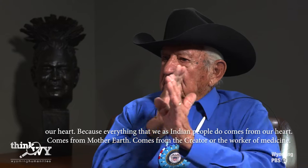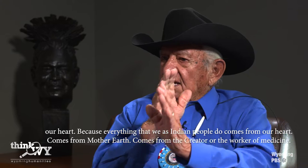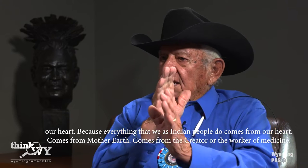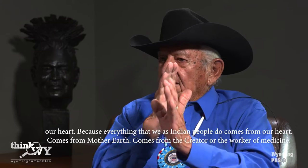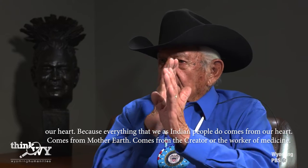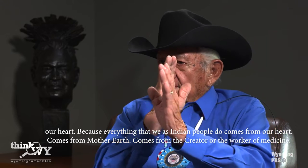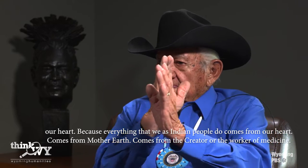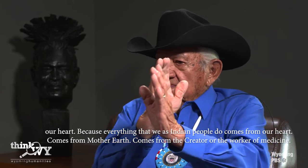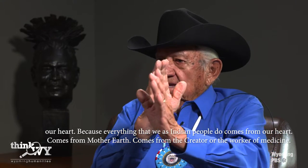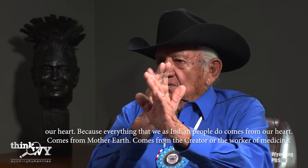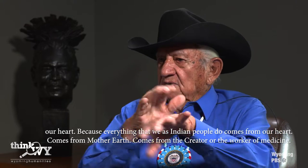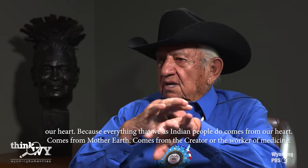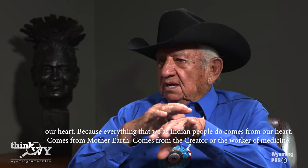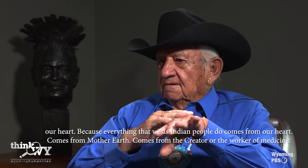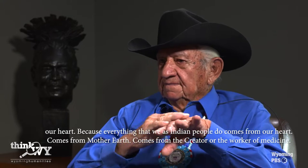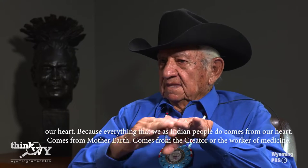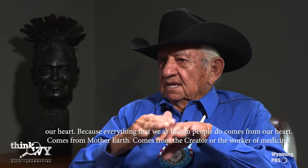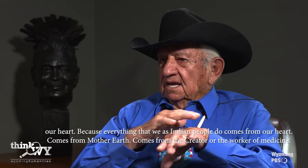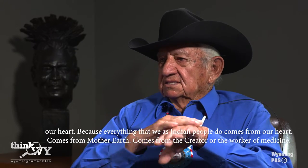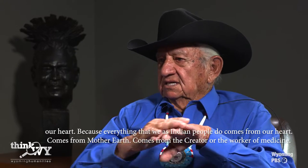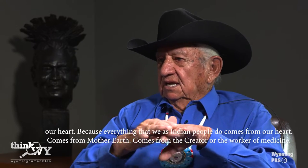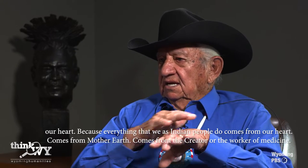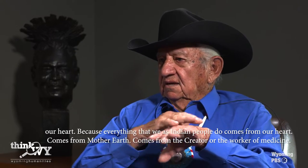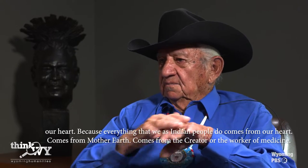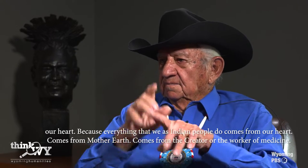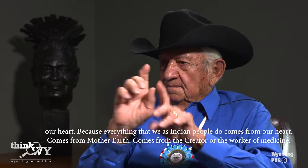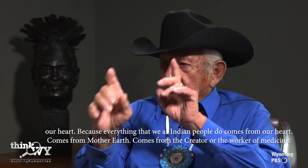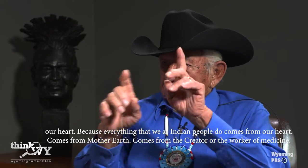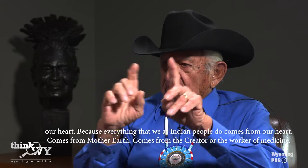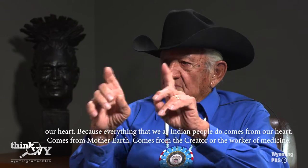everything that we as Indian people do